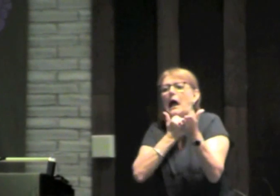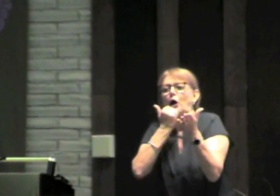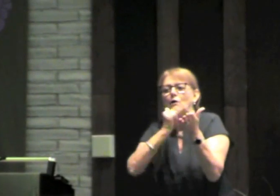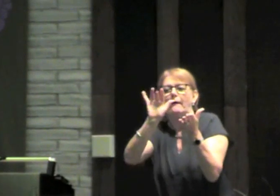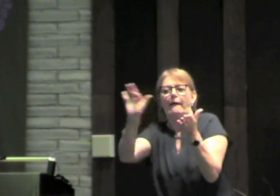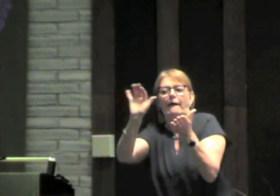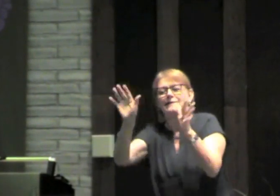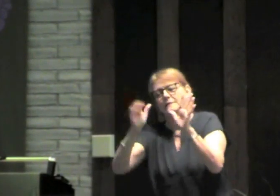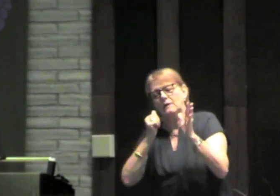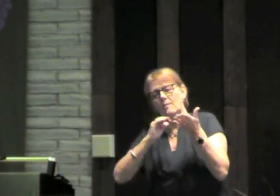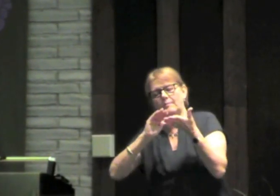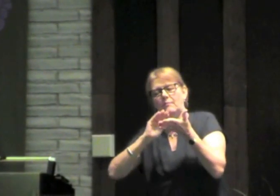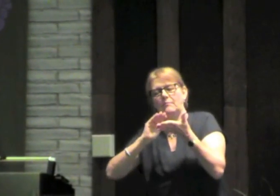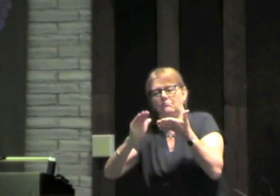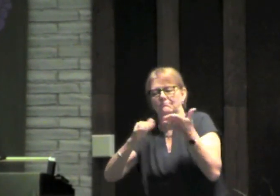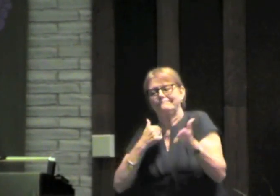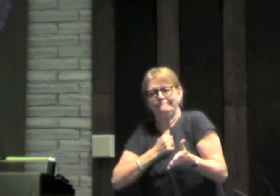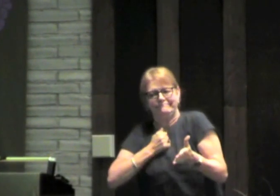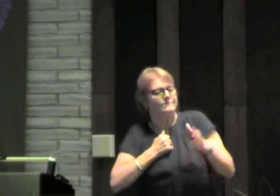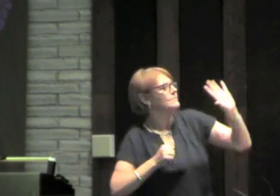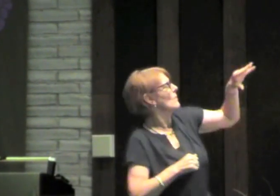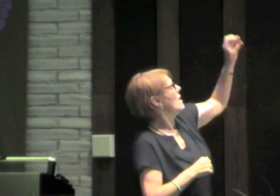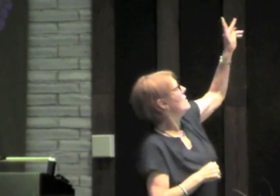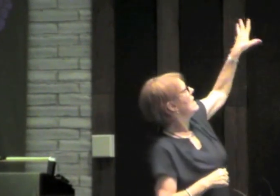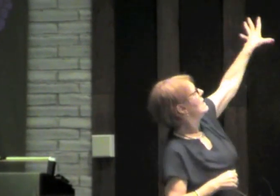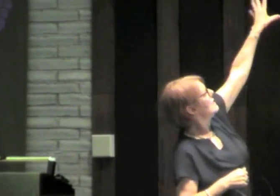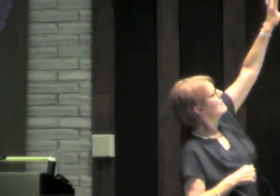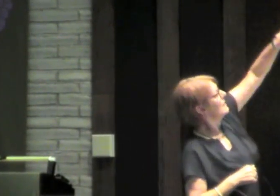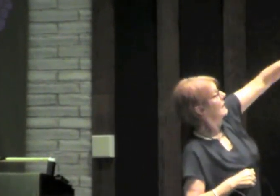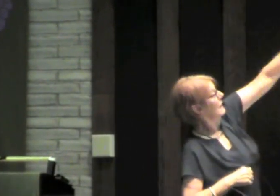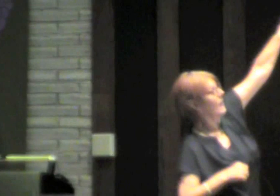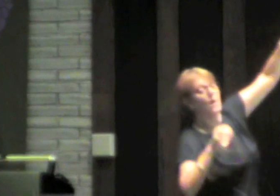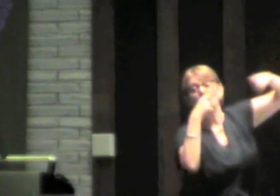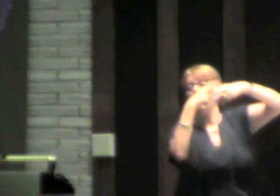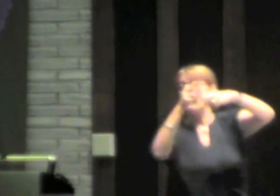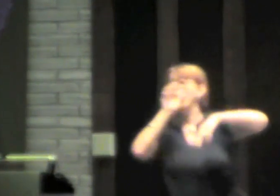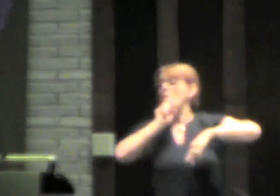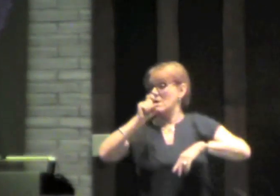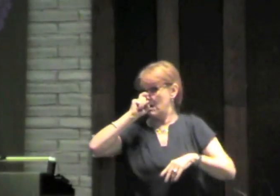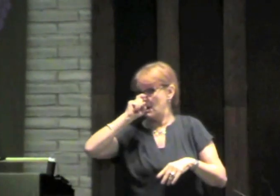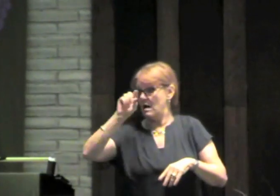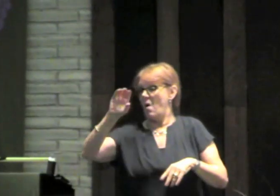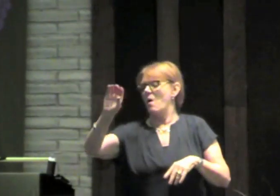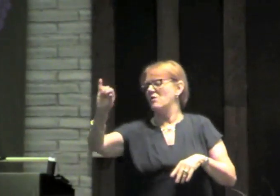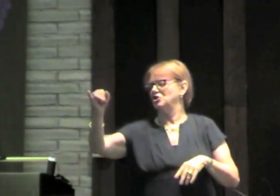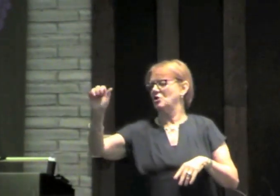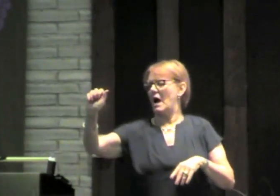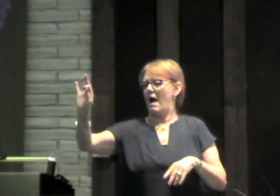Now I notice there's some errors in my spelling, so please forgive me for not spelling things quite right. Now this was called